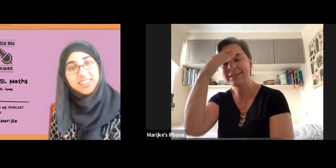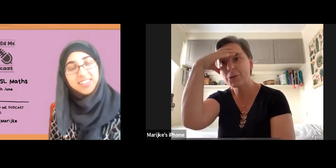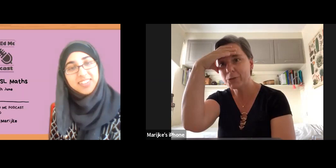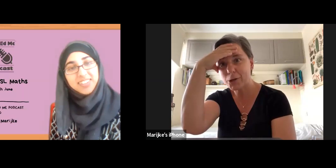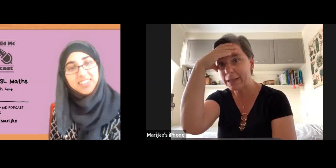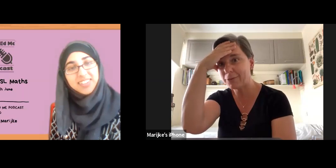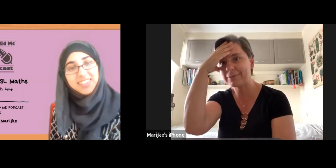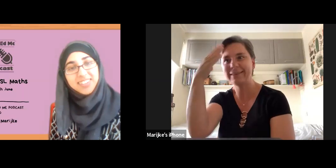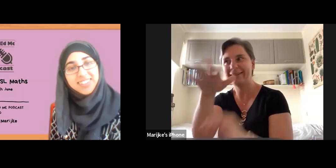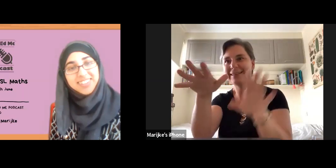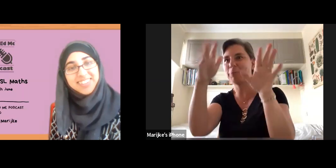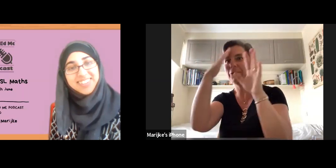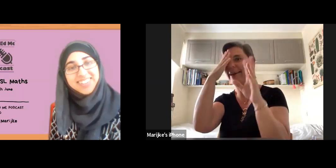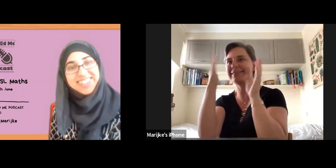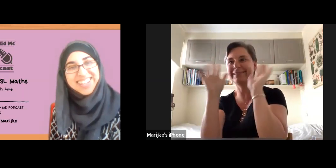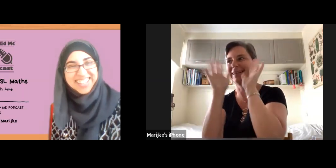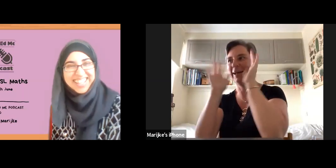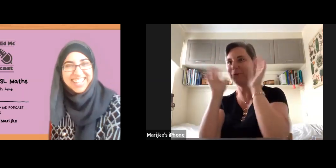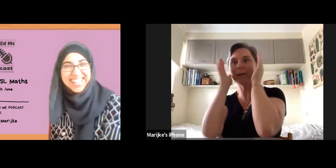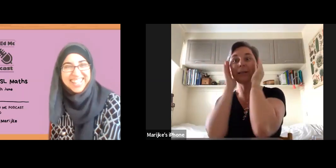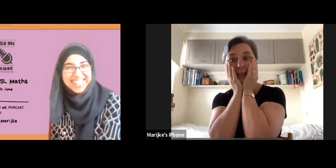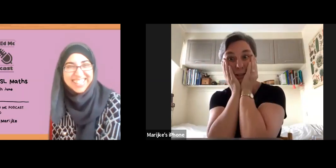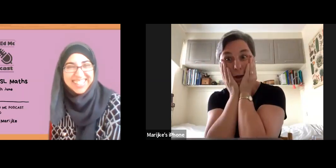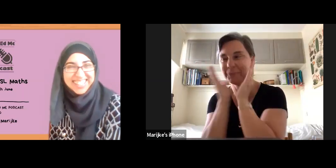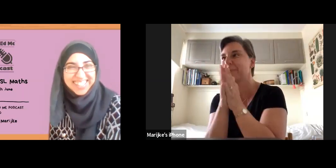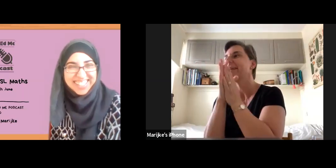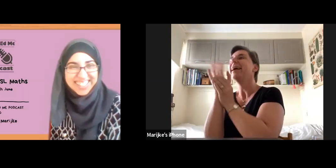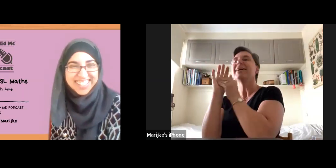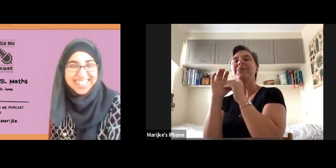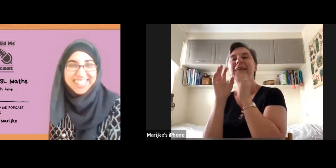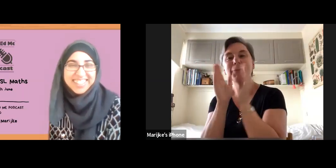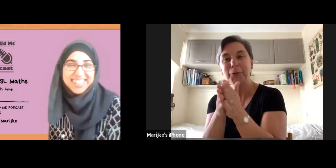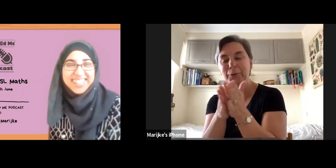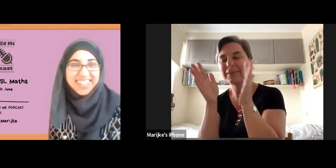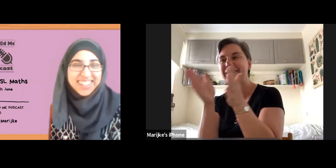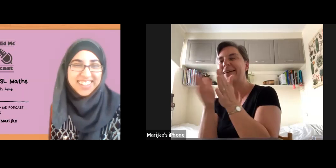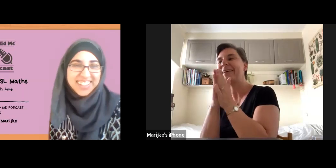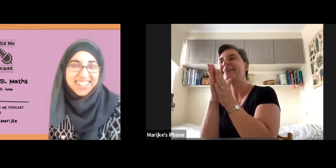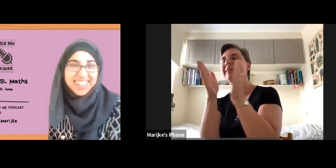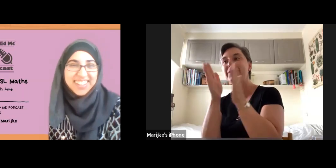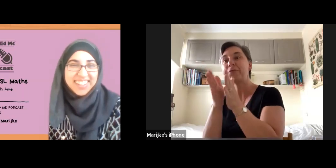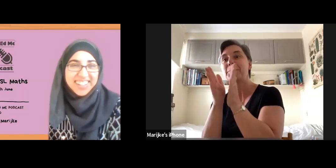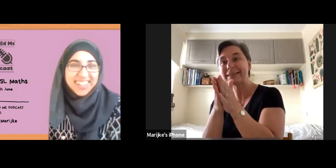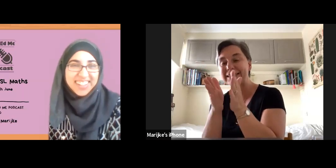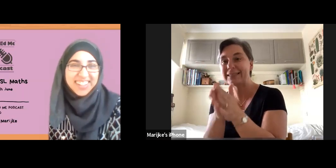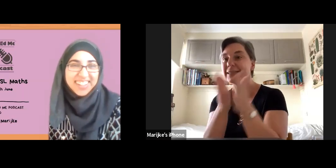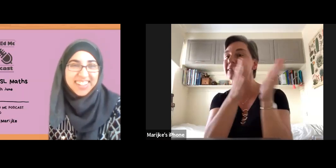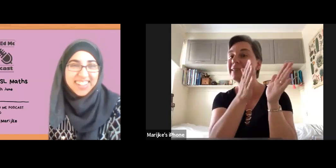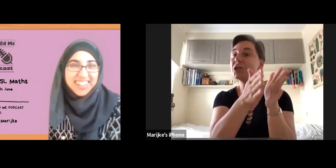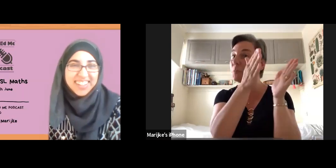so much coming out in this podcast. I'm going to get shot. So they moved the interview for the maths teacher to